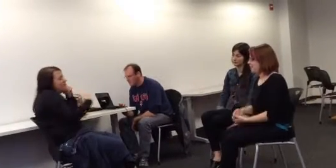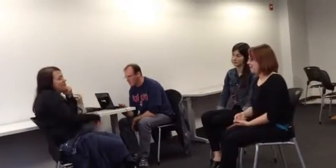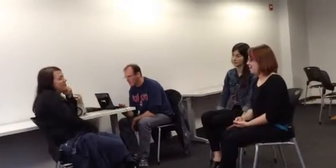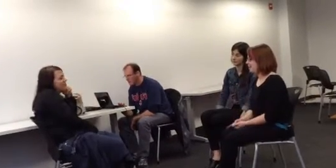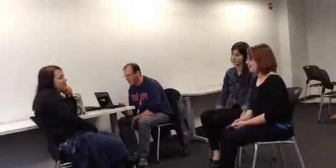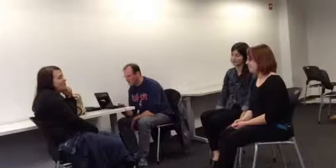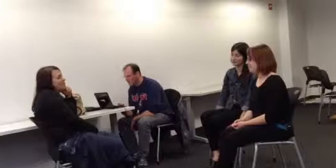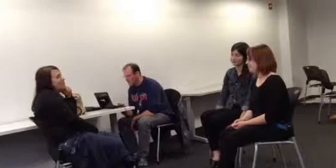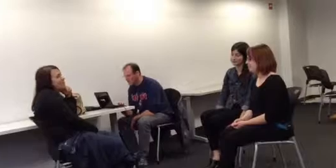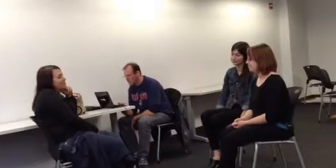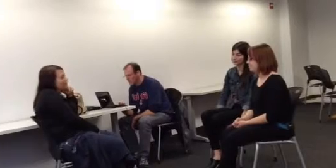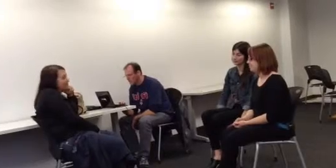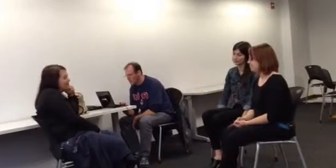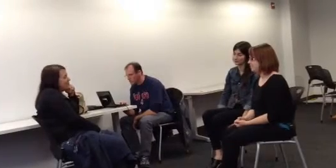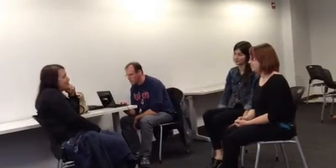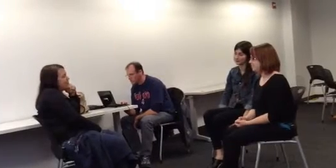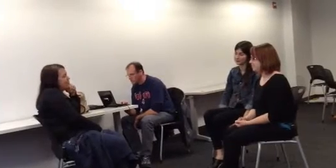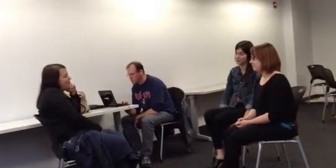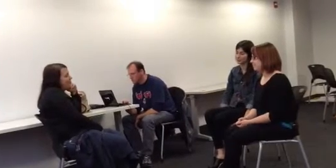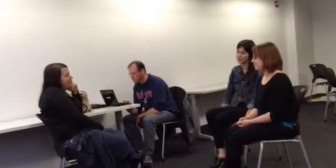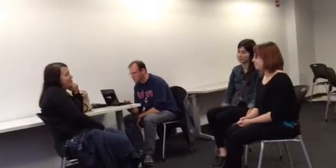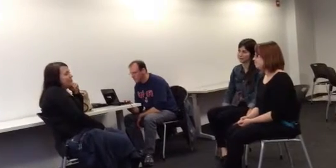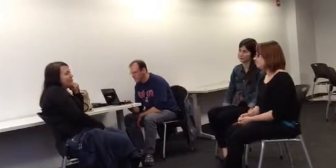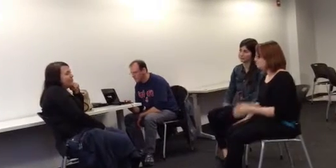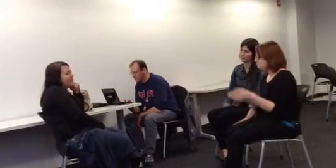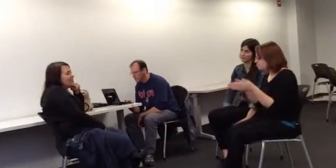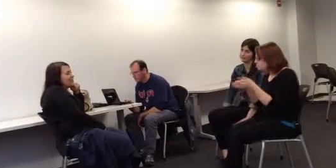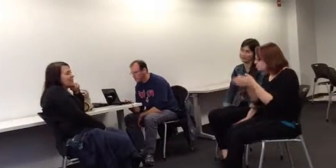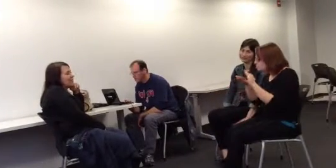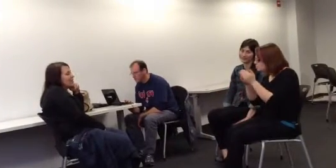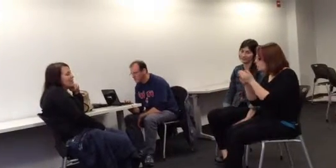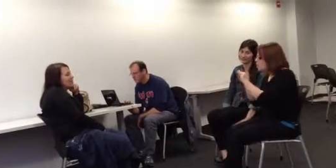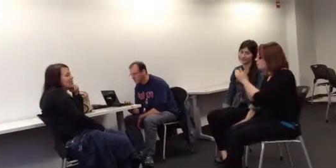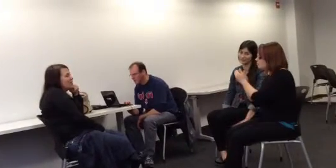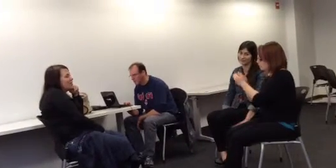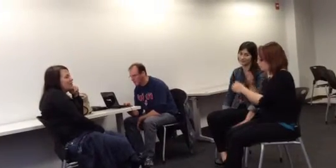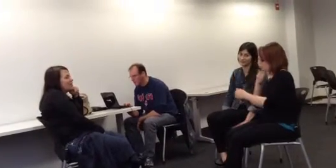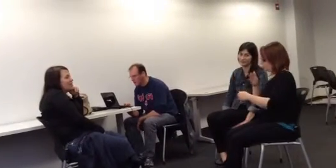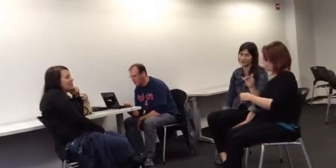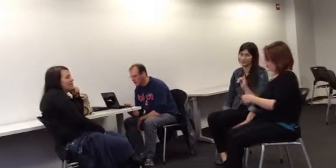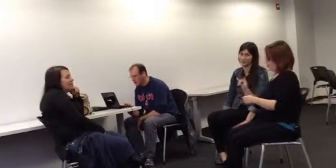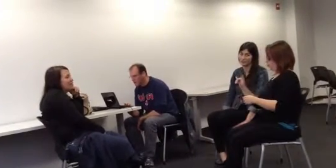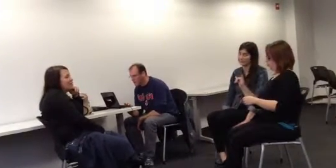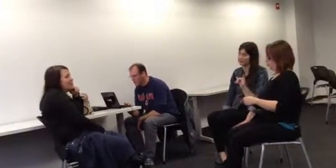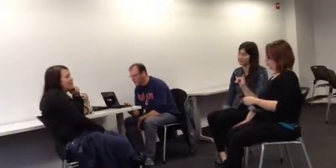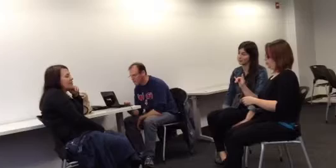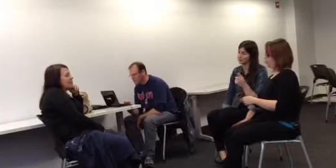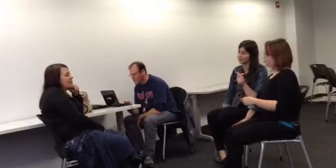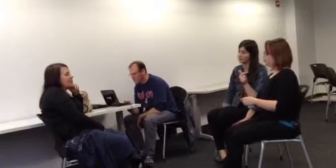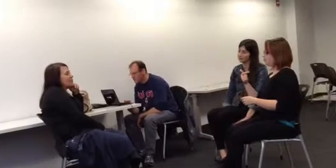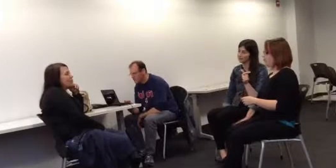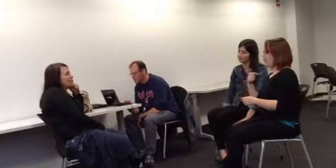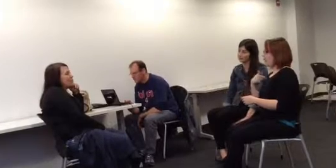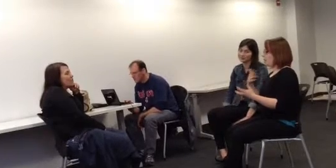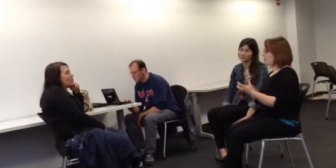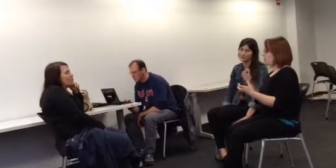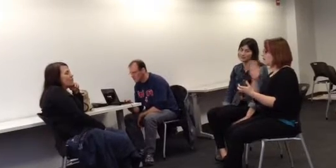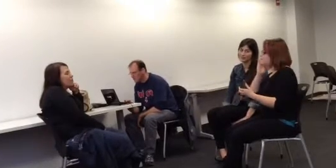Yeah, I get it. Small towns are good. I'd love to eventually live in a small town